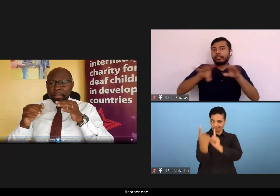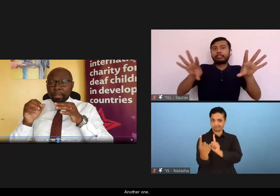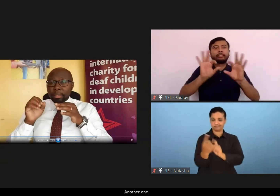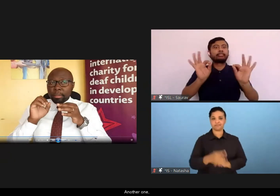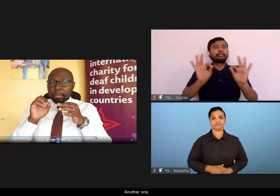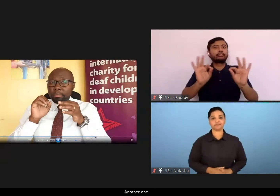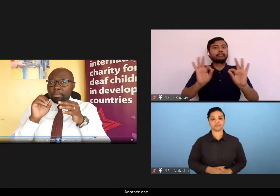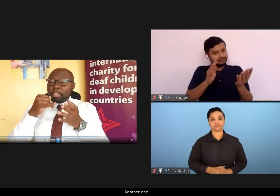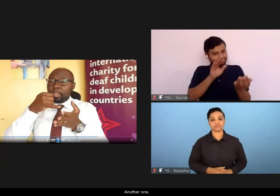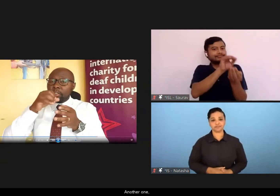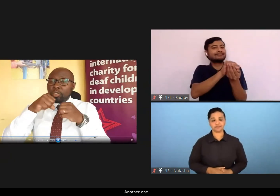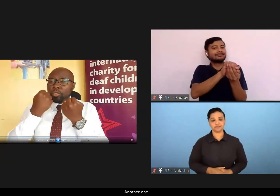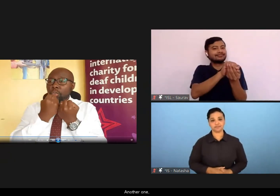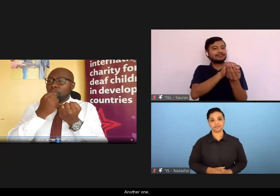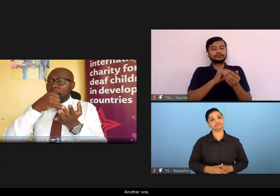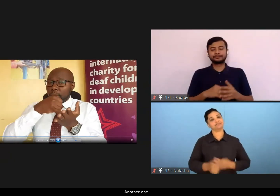Another one,